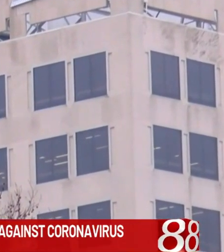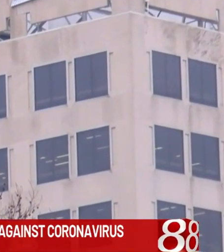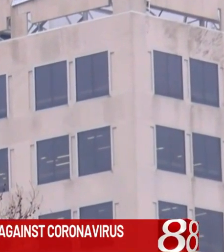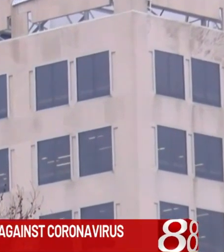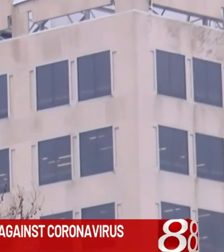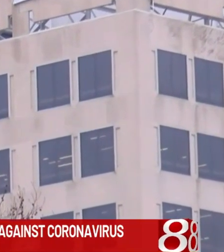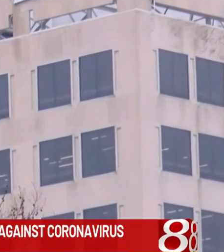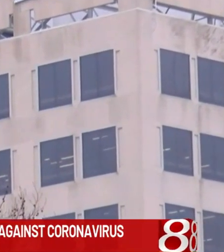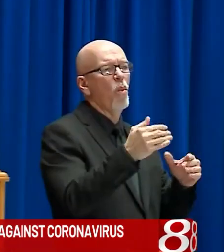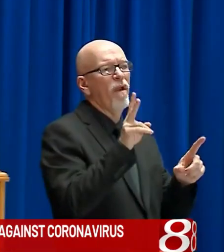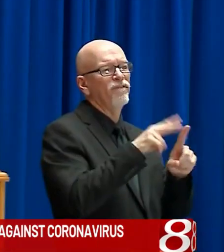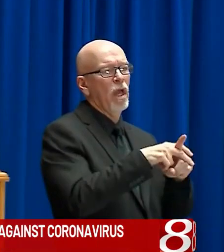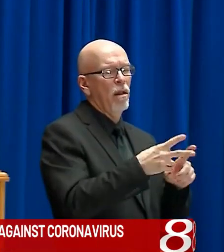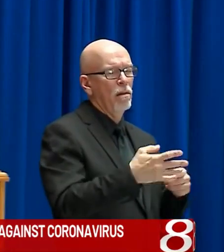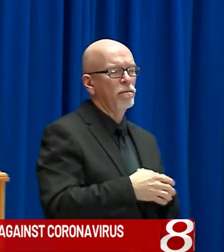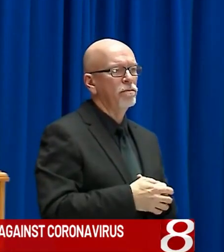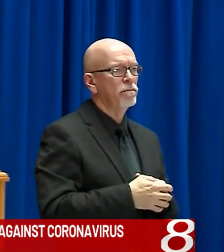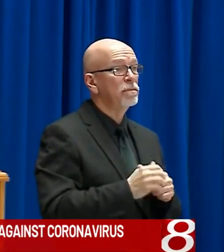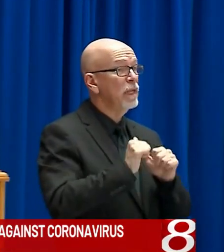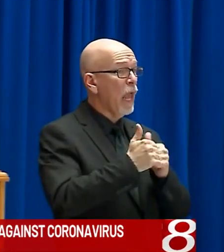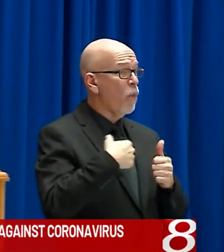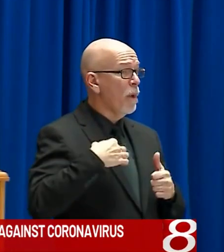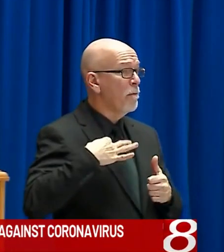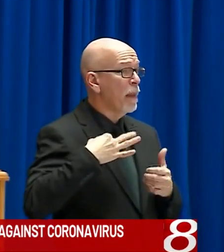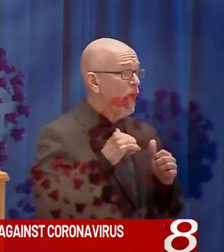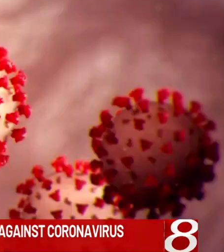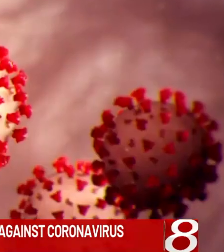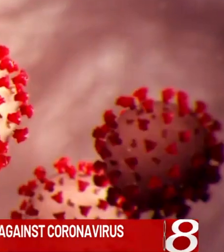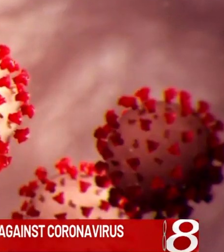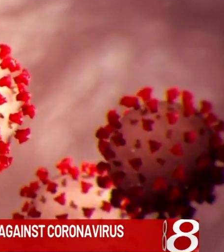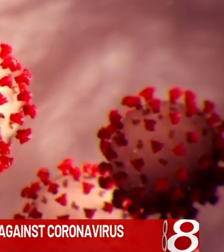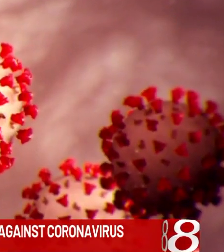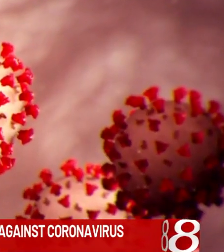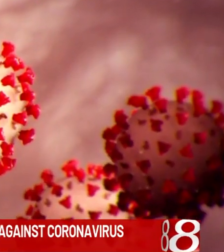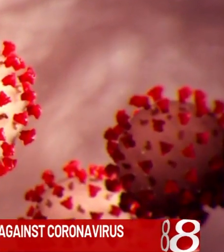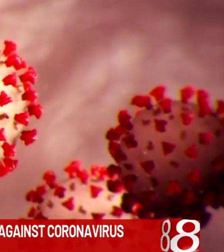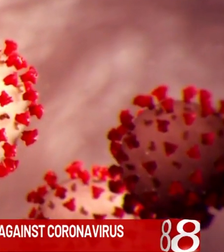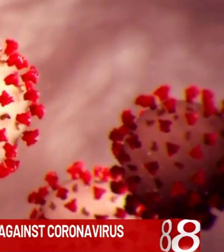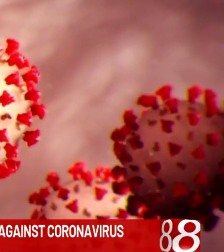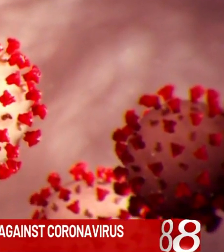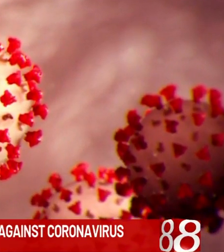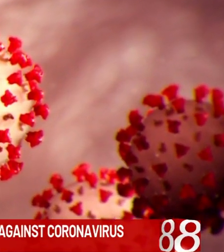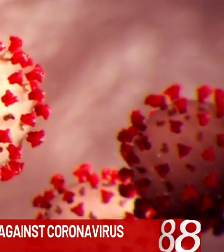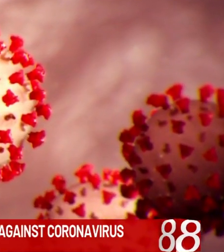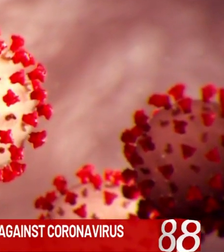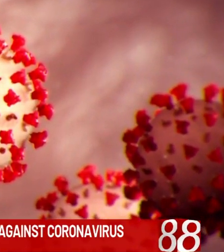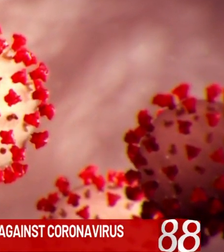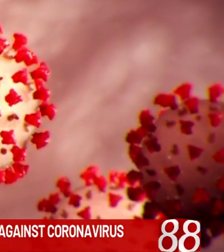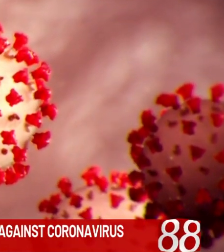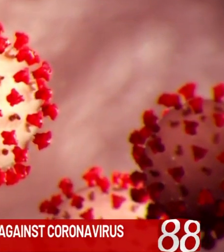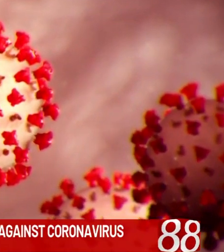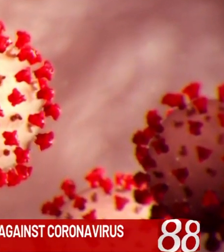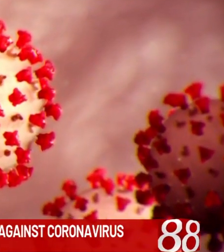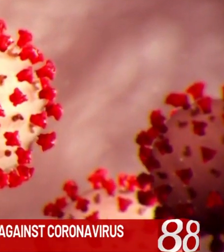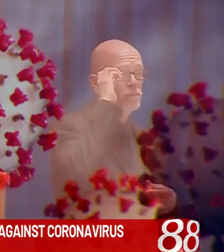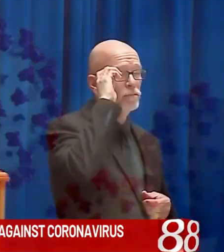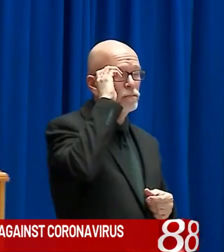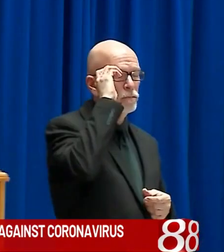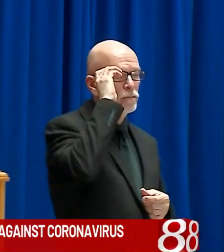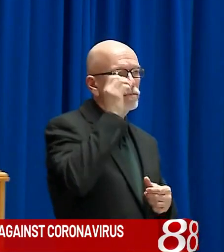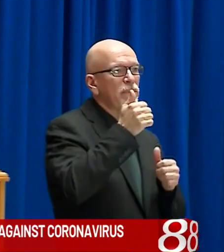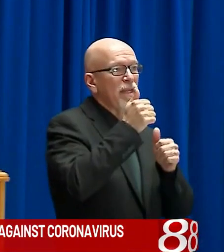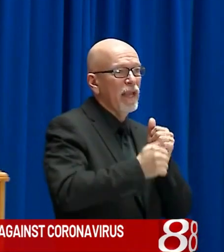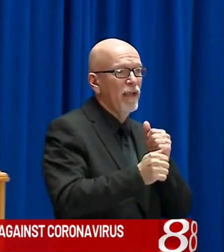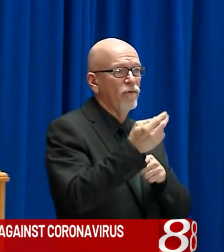remains top of mind. Employment official Fred Payne saying the state will help the unemployed get back on their feet.